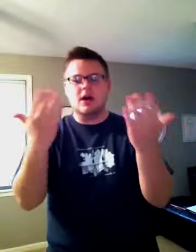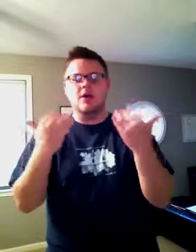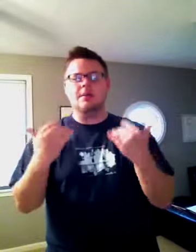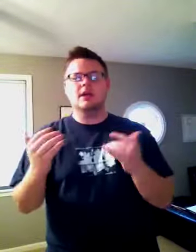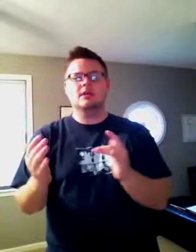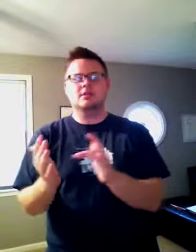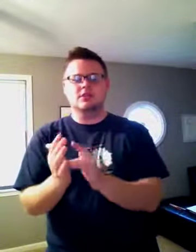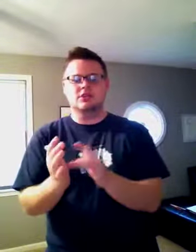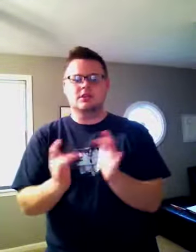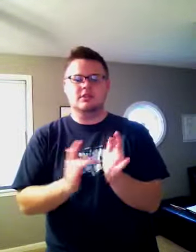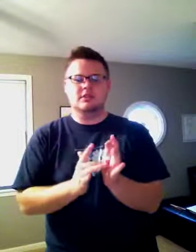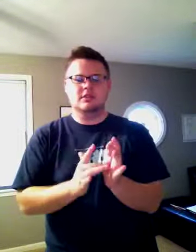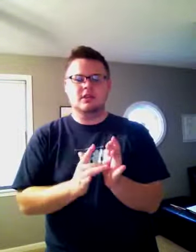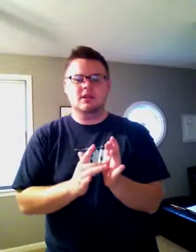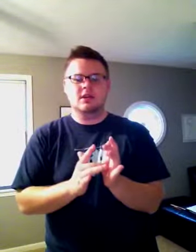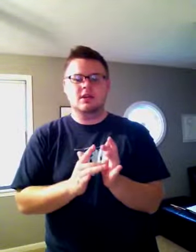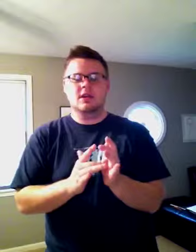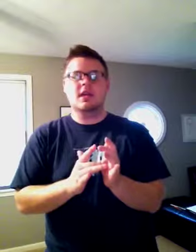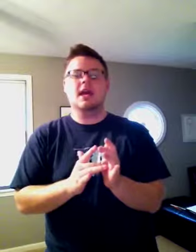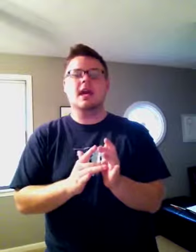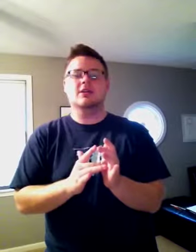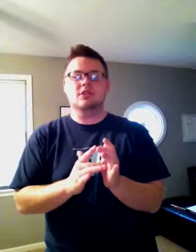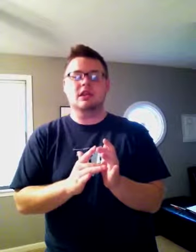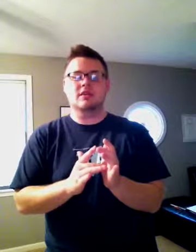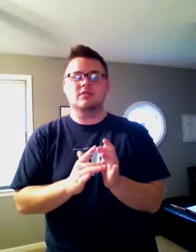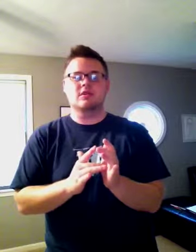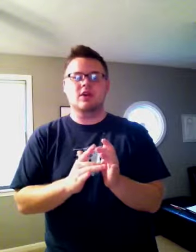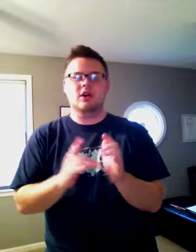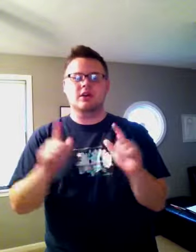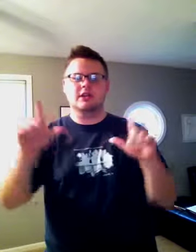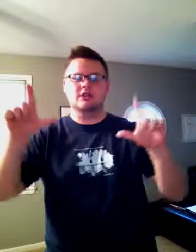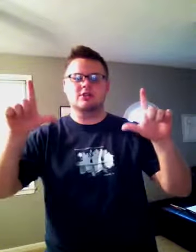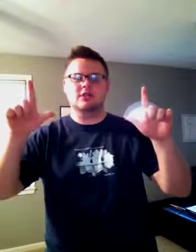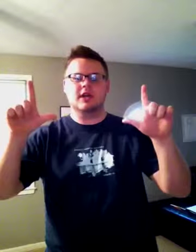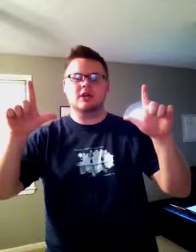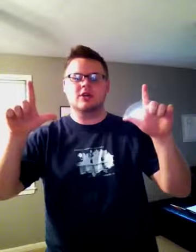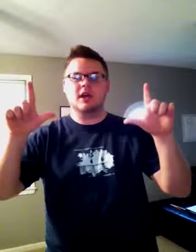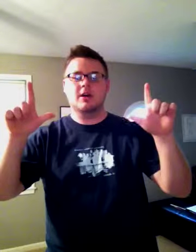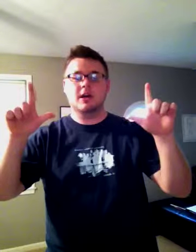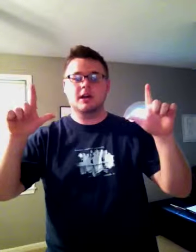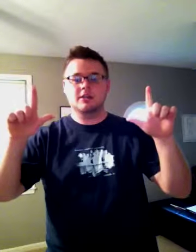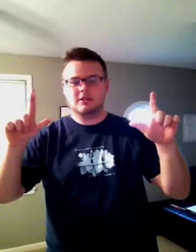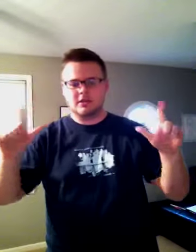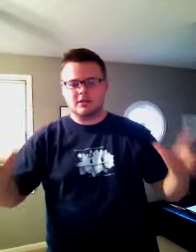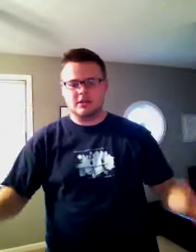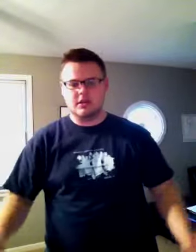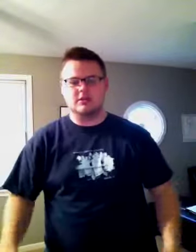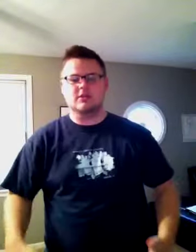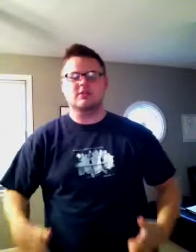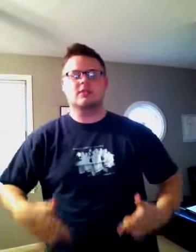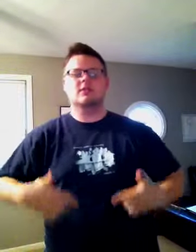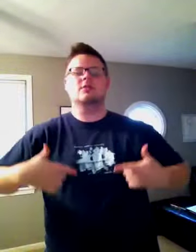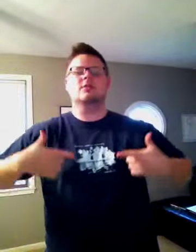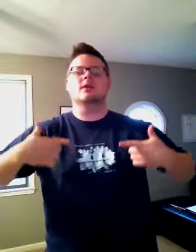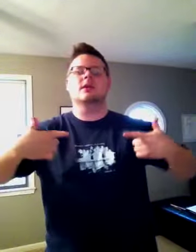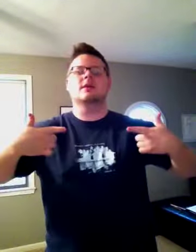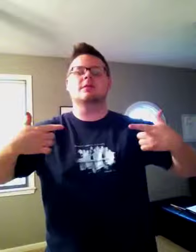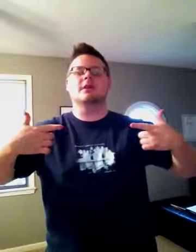come to Jesus, and live. All it is you're taking your L hands and just running it up your body.